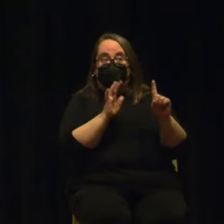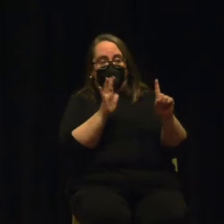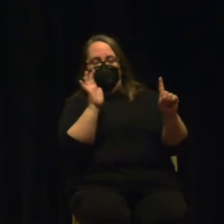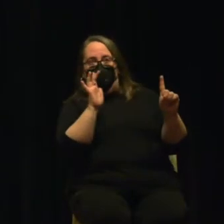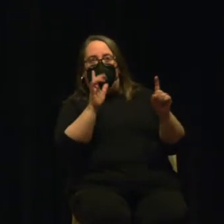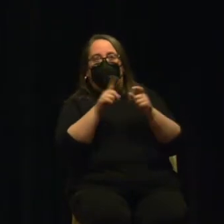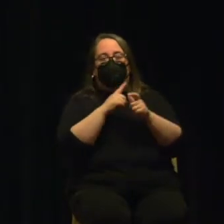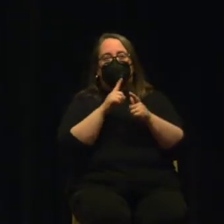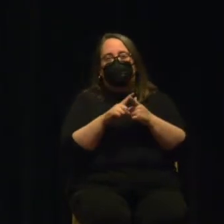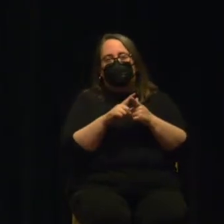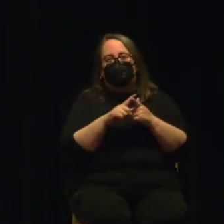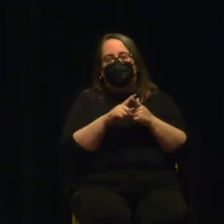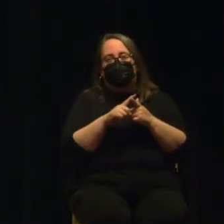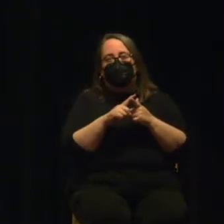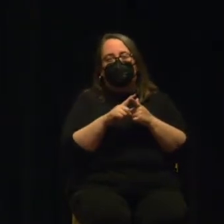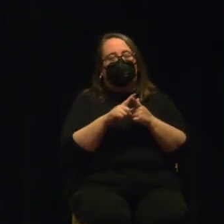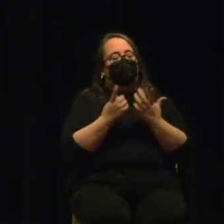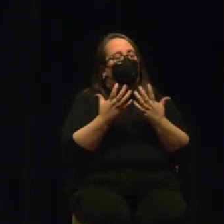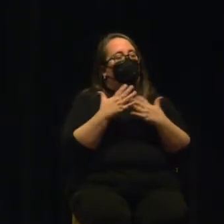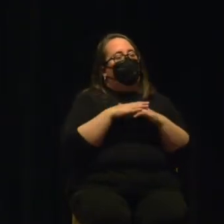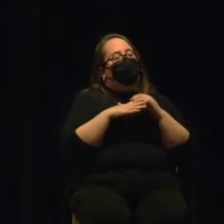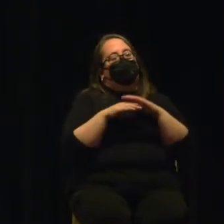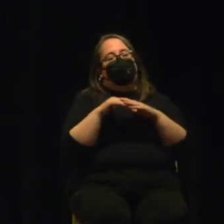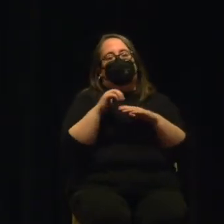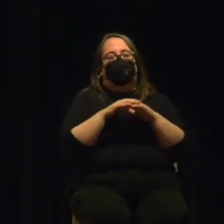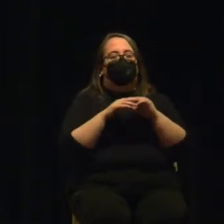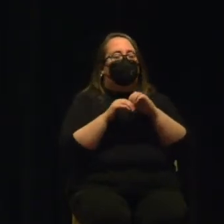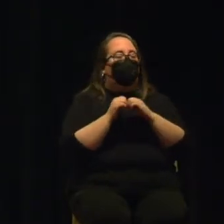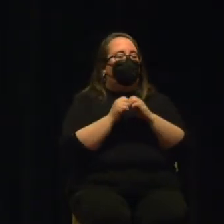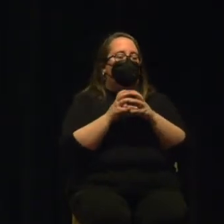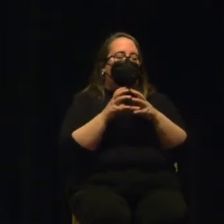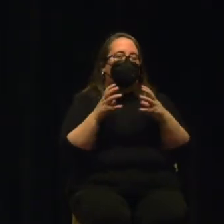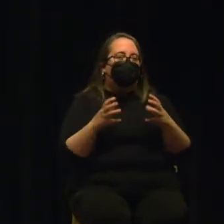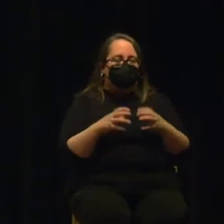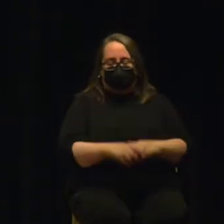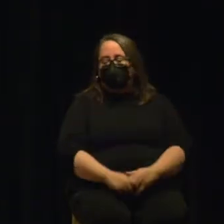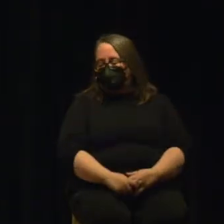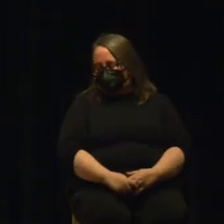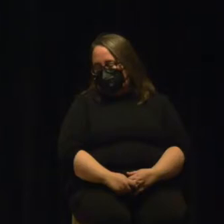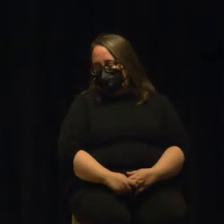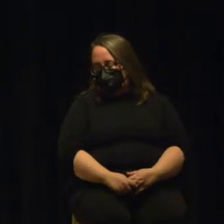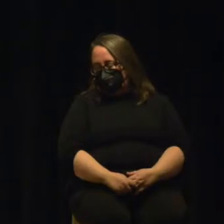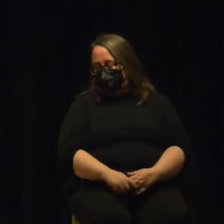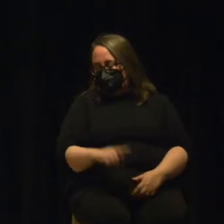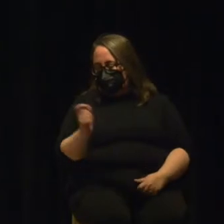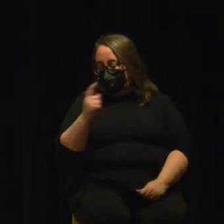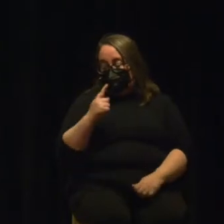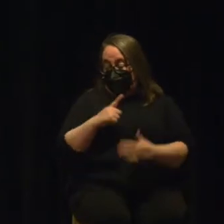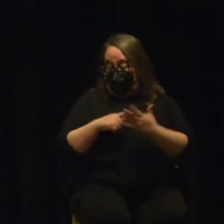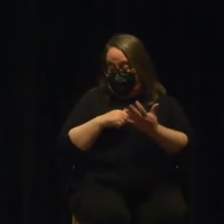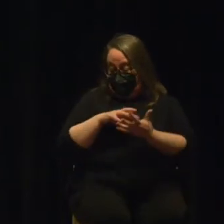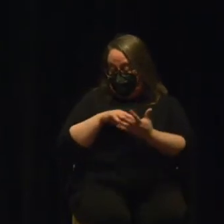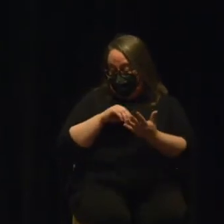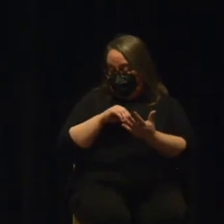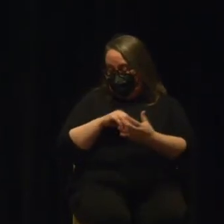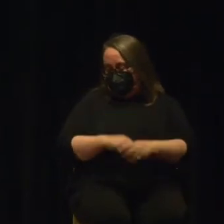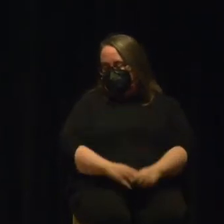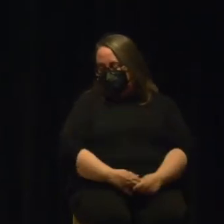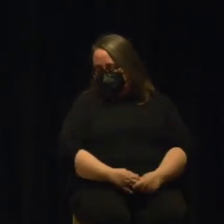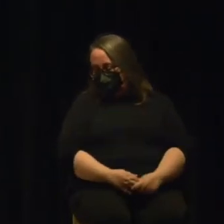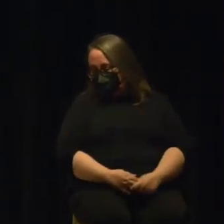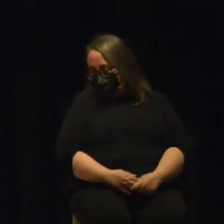there's also he just intersected with so much. Yeah. That was going back to your question about what I'd learned. You know, I came into this thinking,